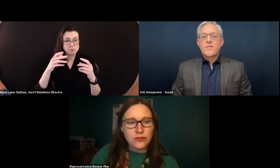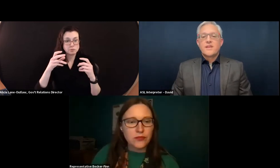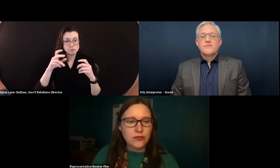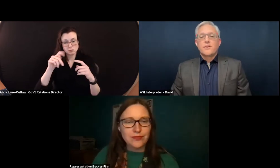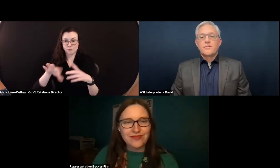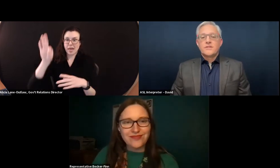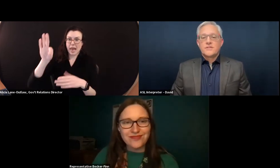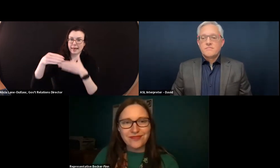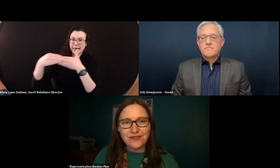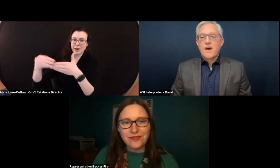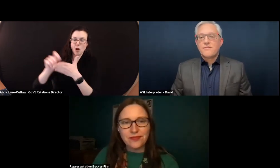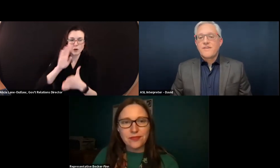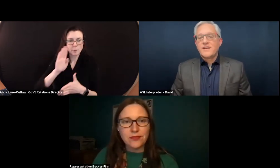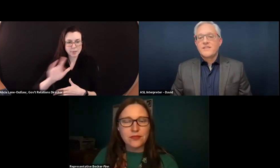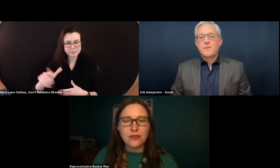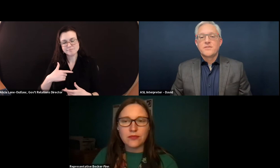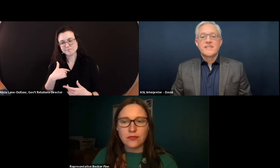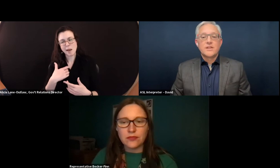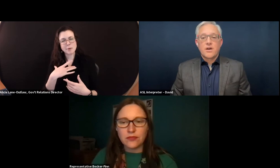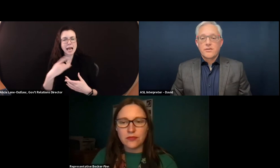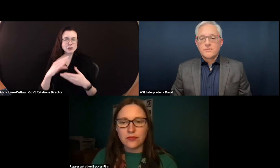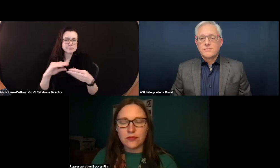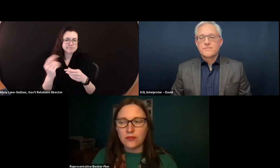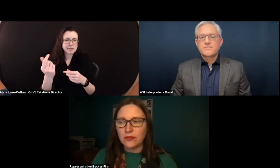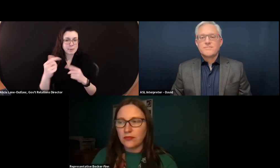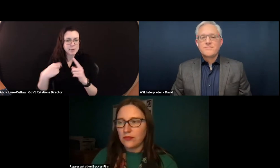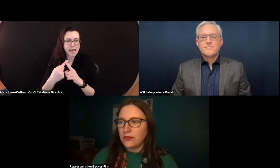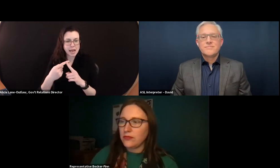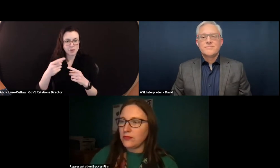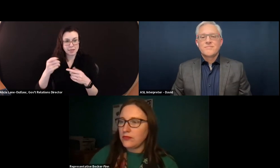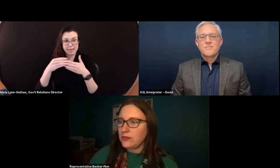So now that you've learned how to find the bill's lead author,